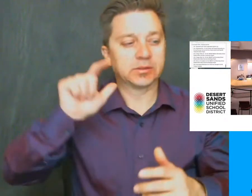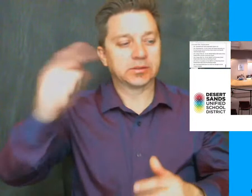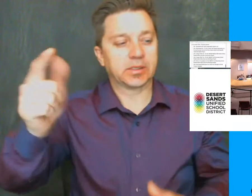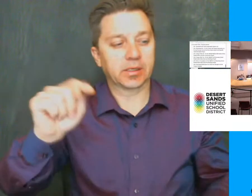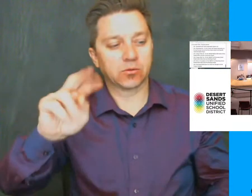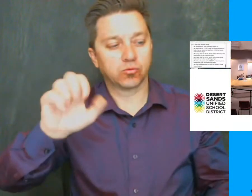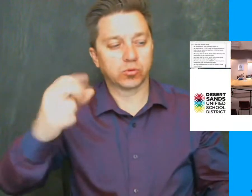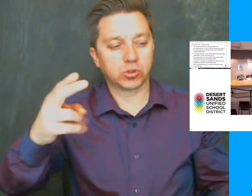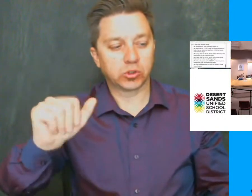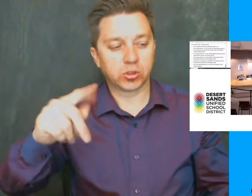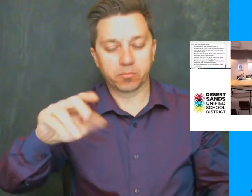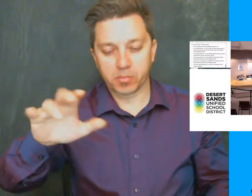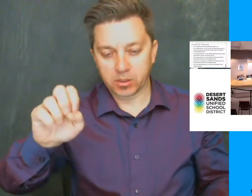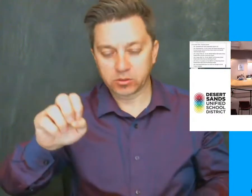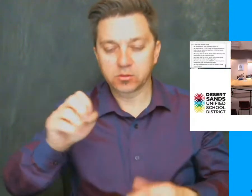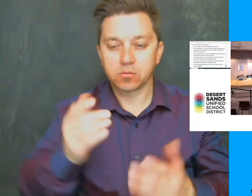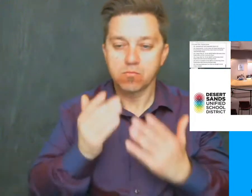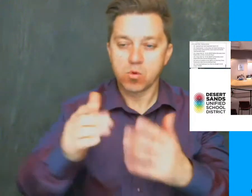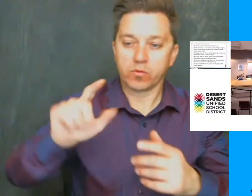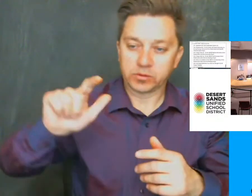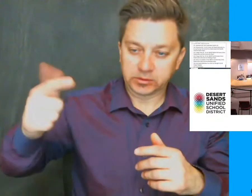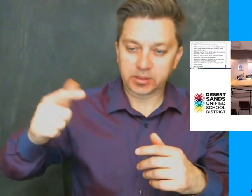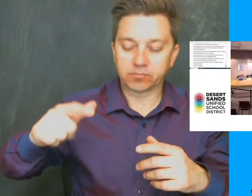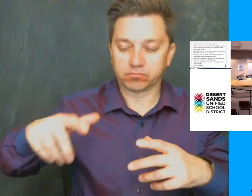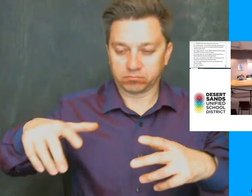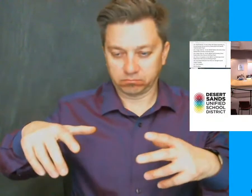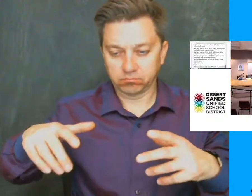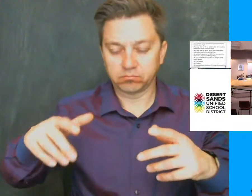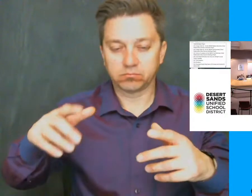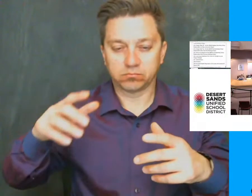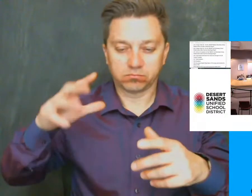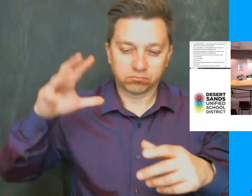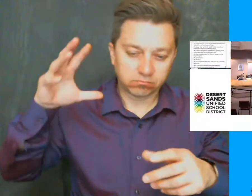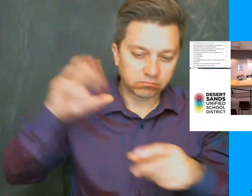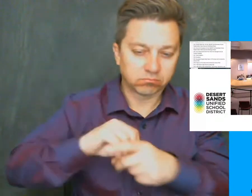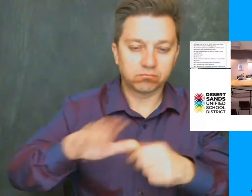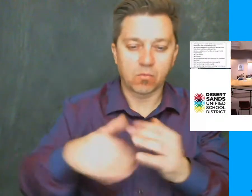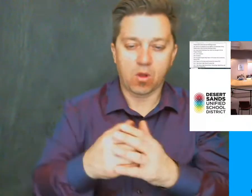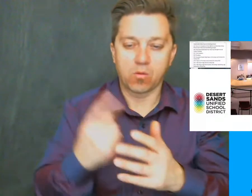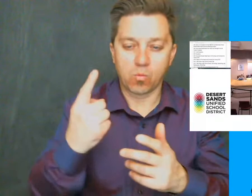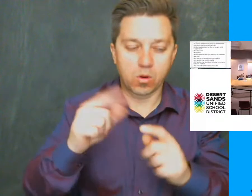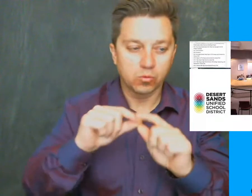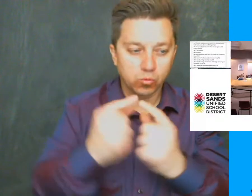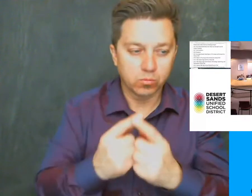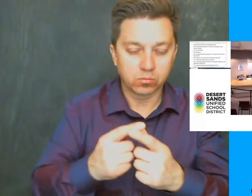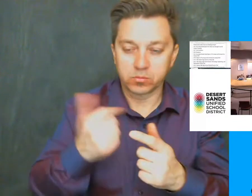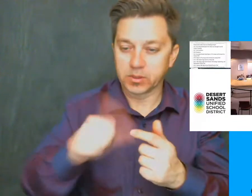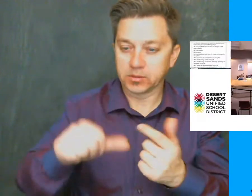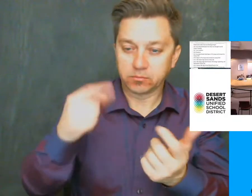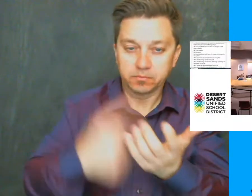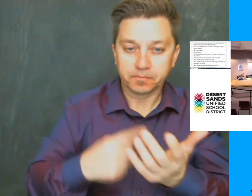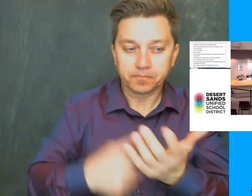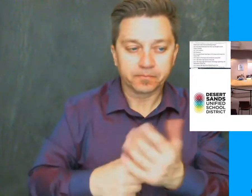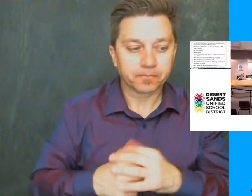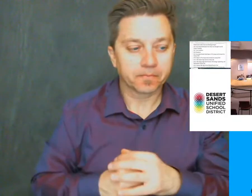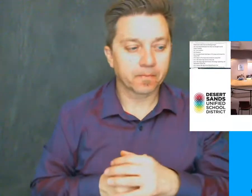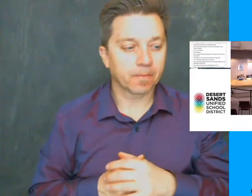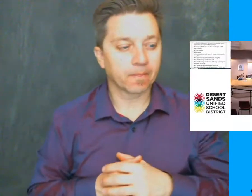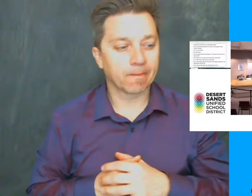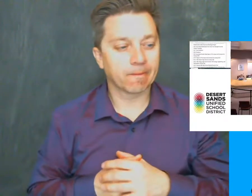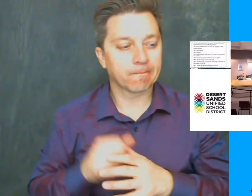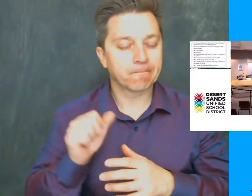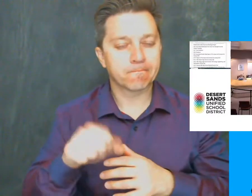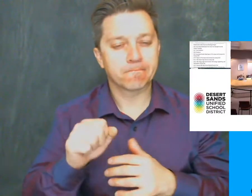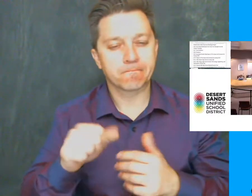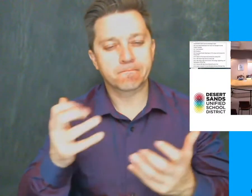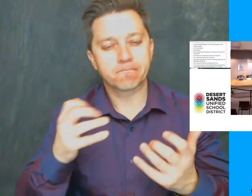Pierce. It has been moved and seconded to take consent items business services as a group. Any discussion? Yeah, I just wanted